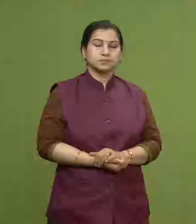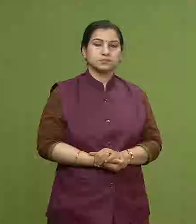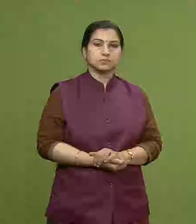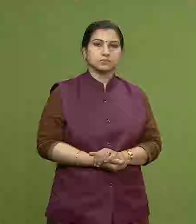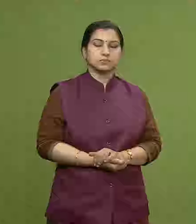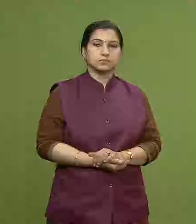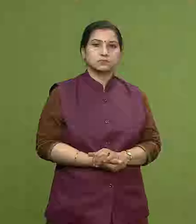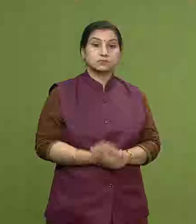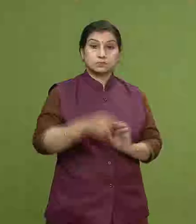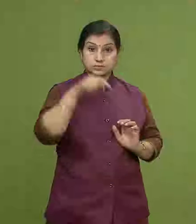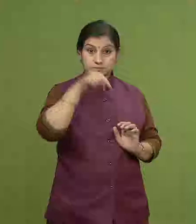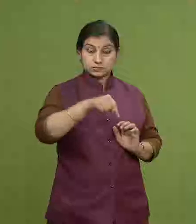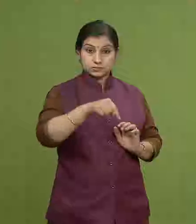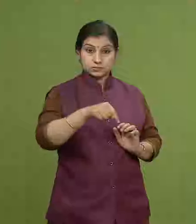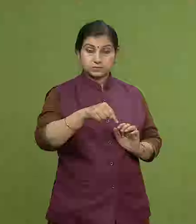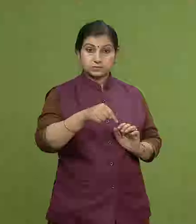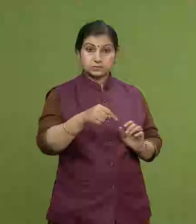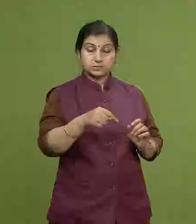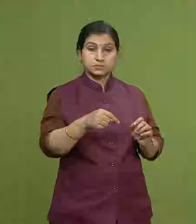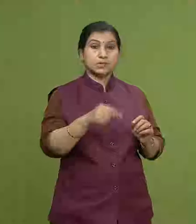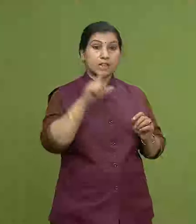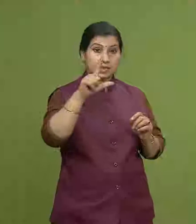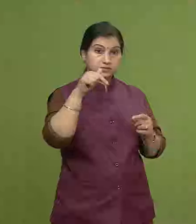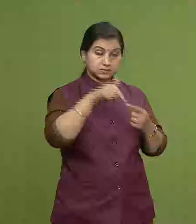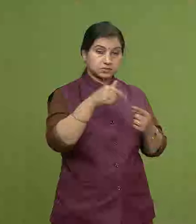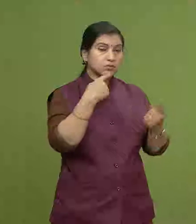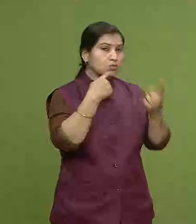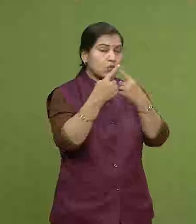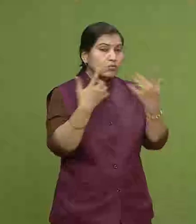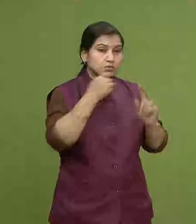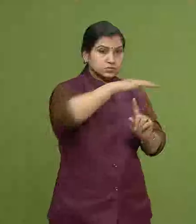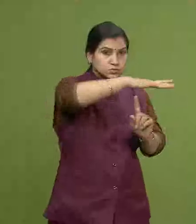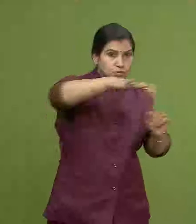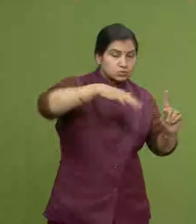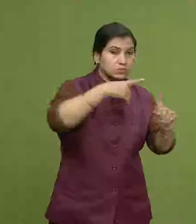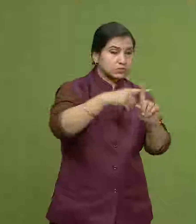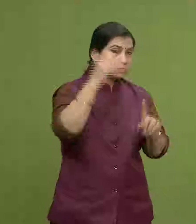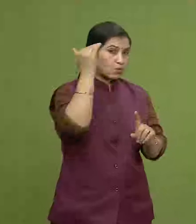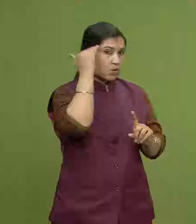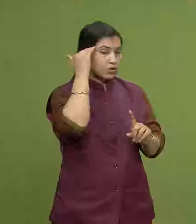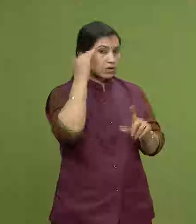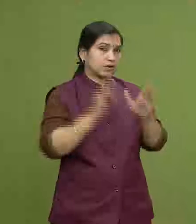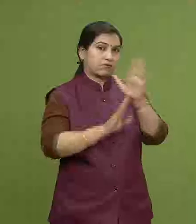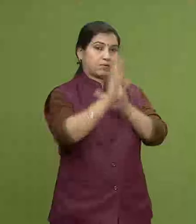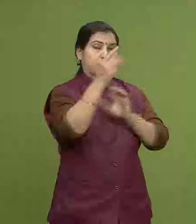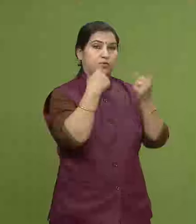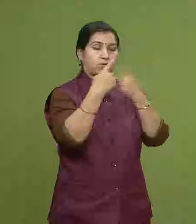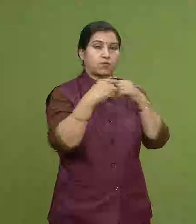In this chapter, we will discuss the social and cognitive development, effect of cultural